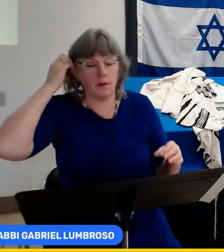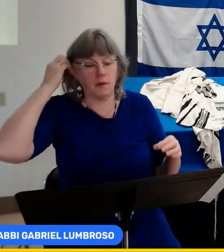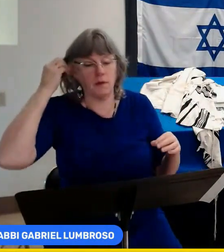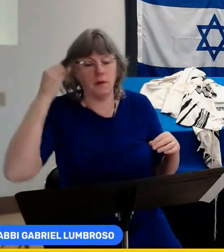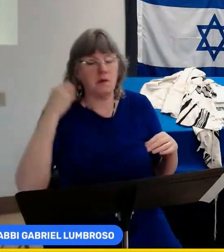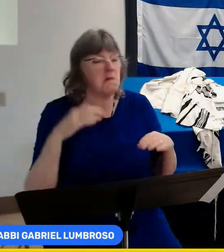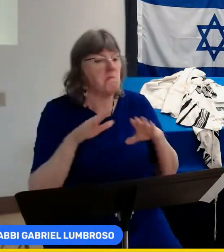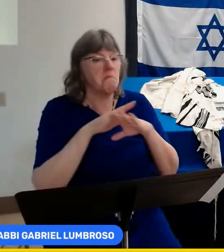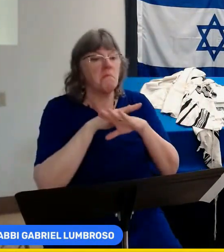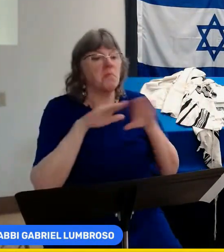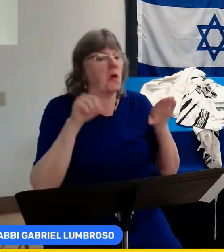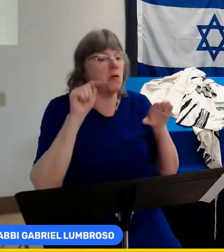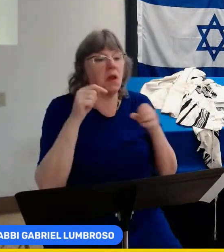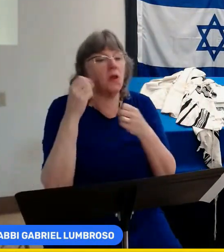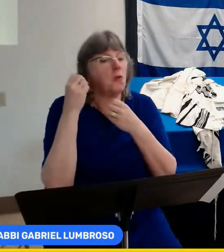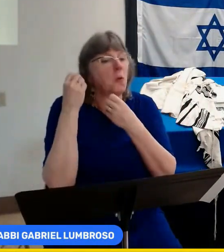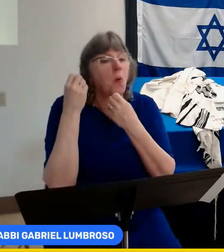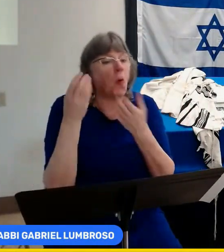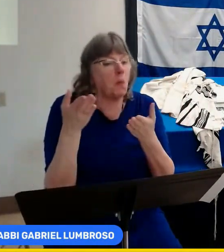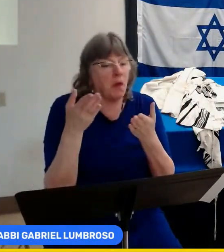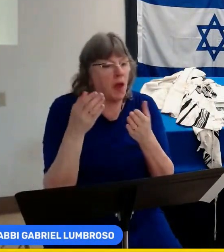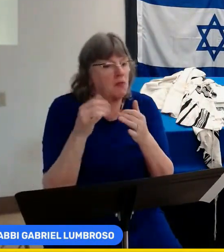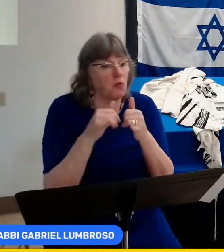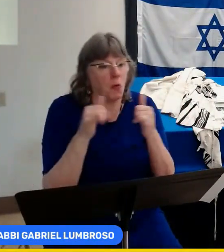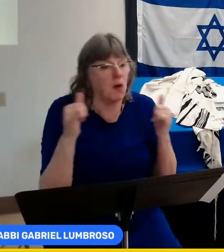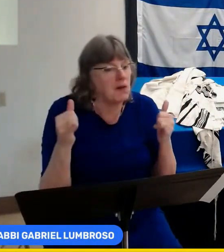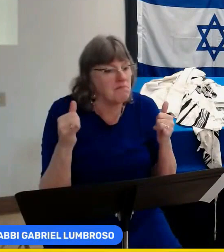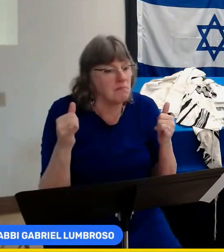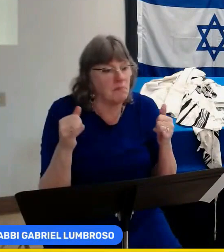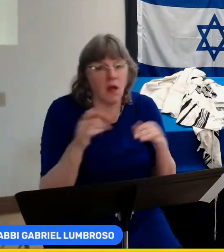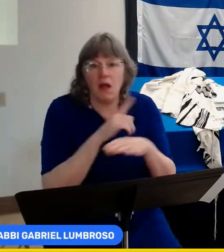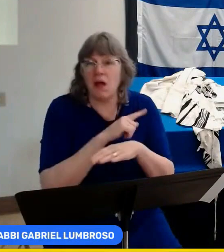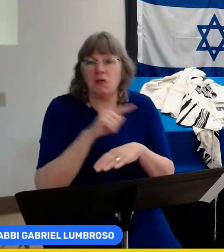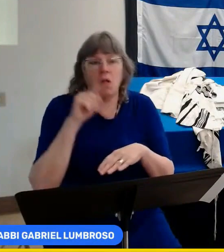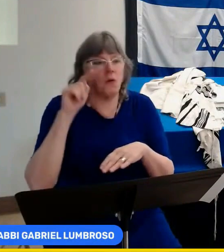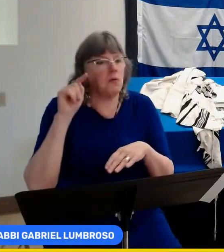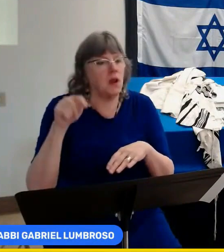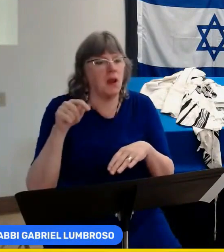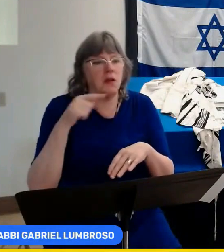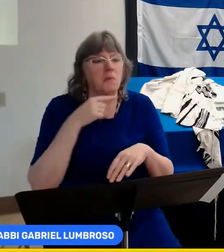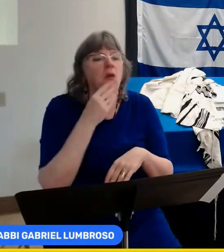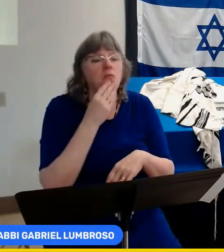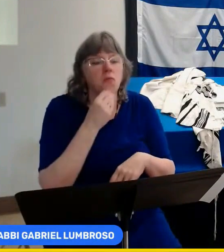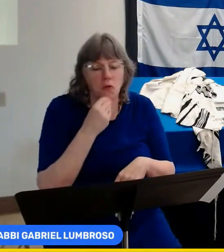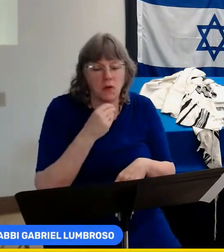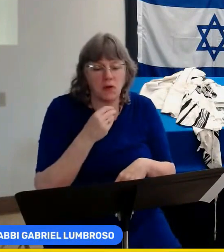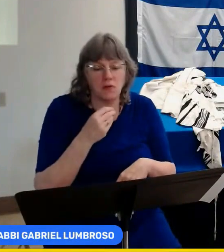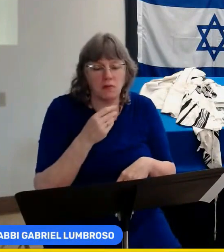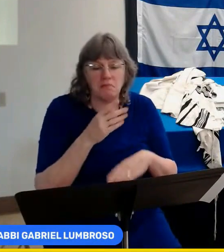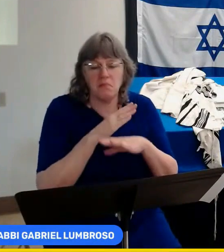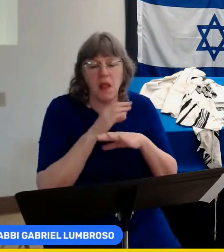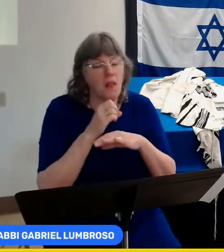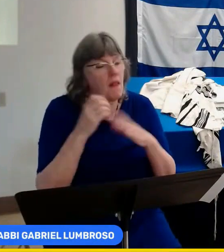You don't even have to be of a certain genetic descent, nor social class, religious denomination, political party.